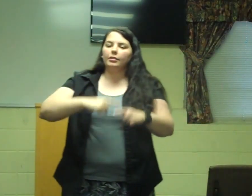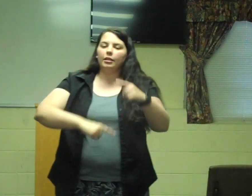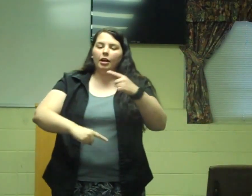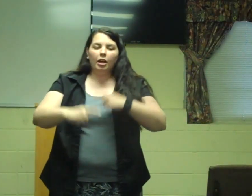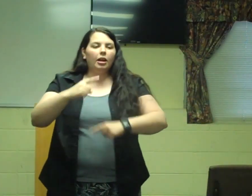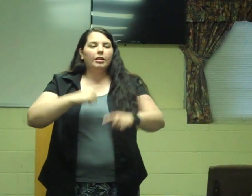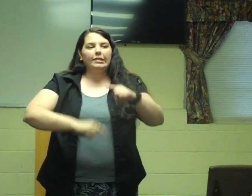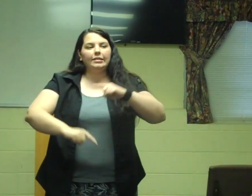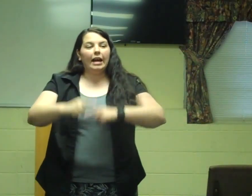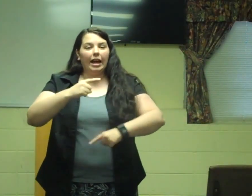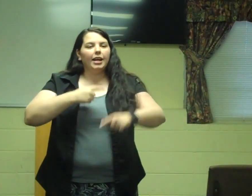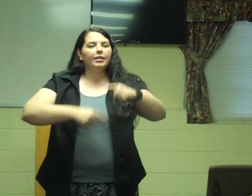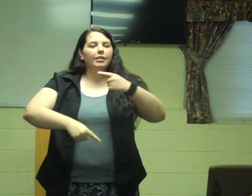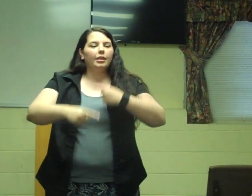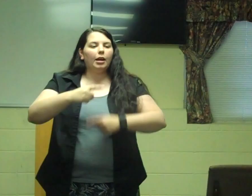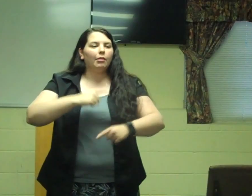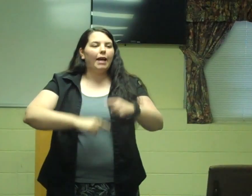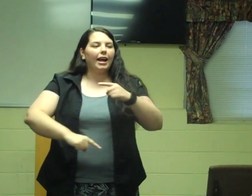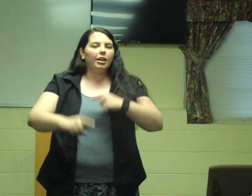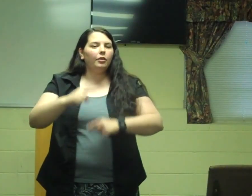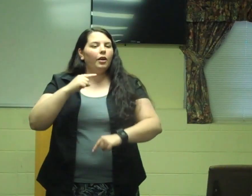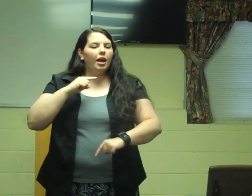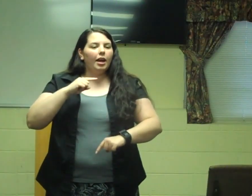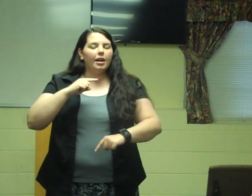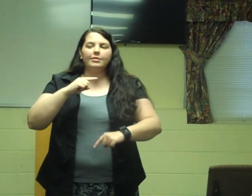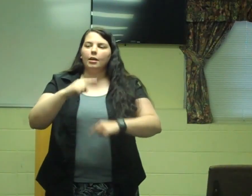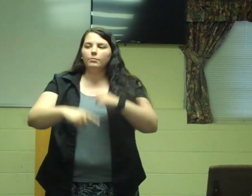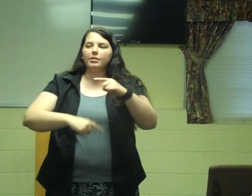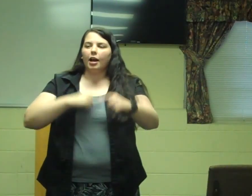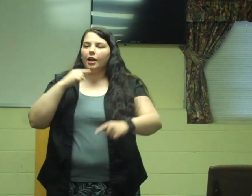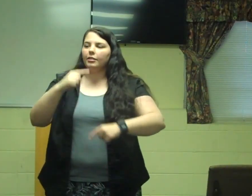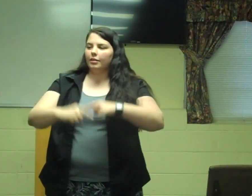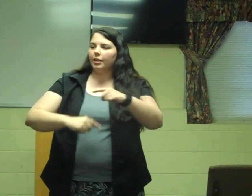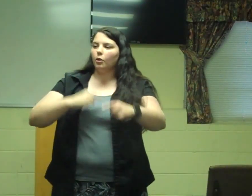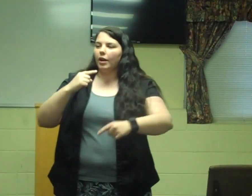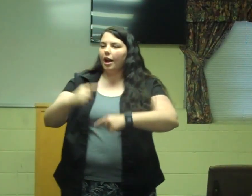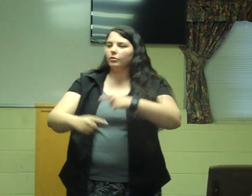sign coming back at you. It's some sign it going out.